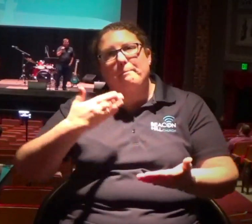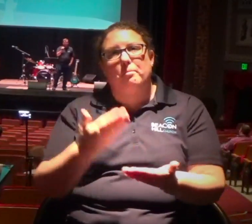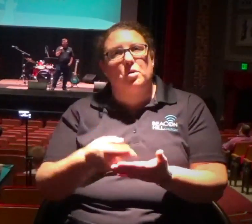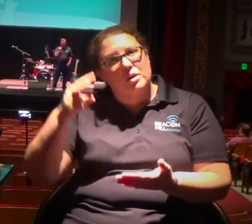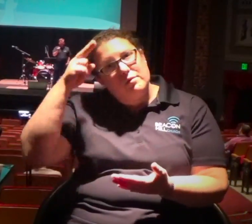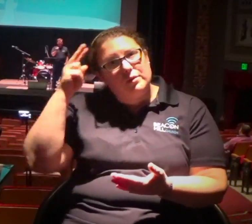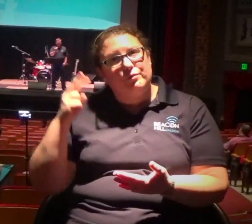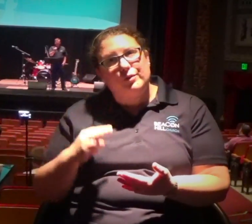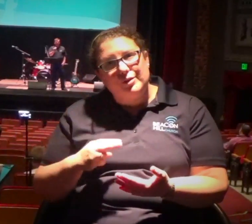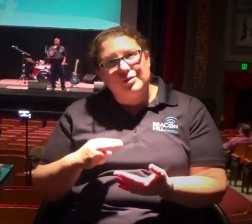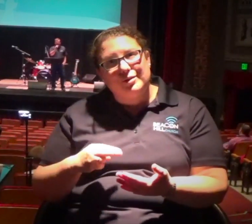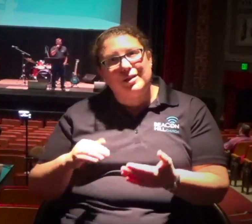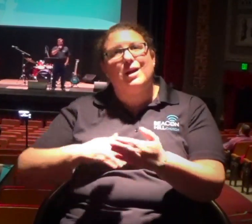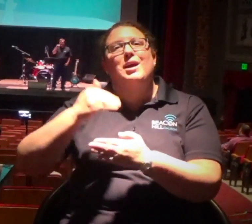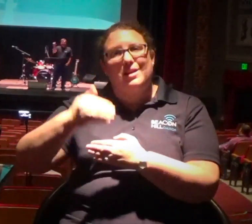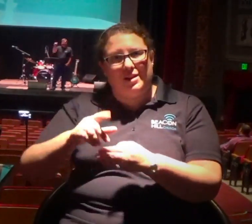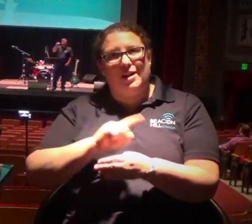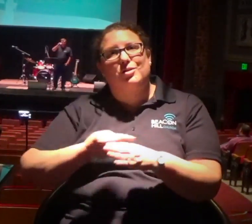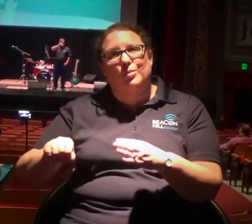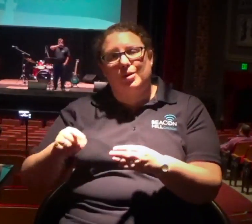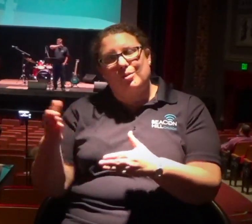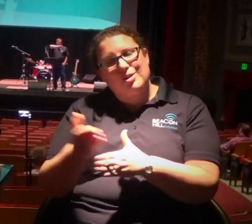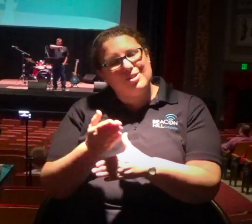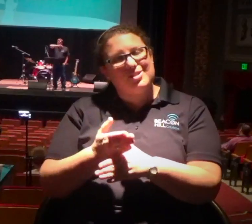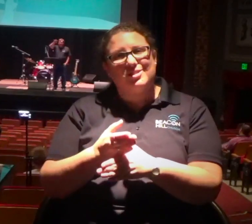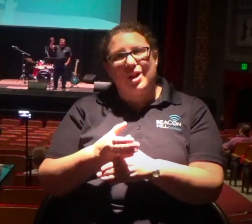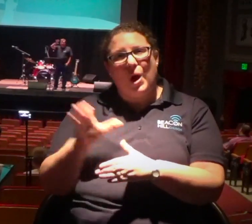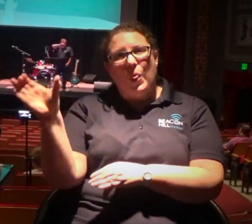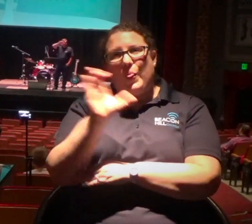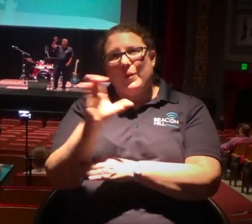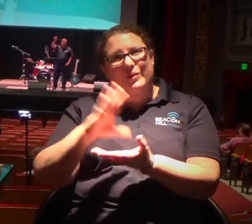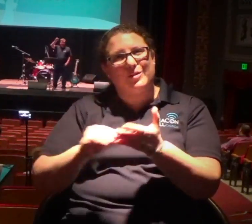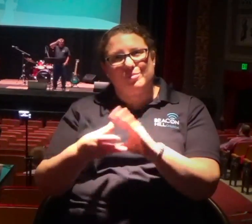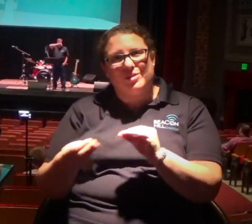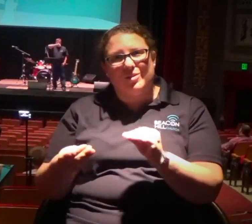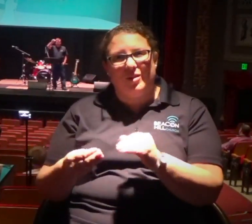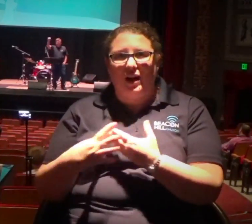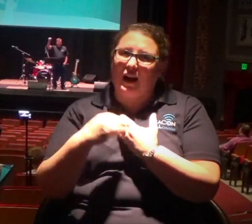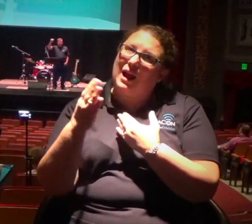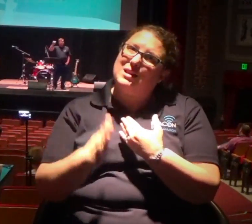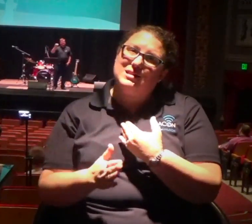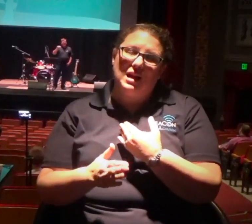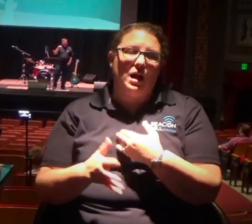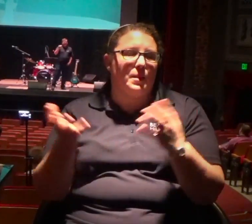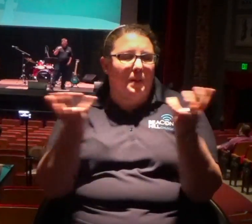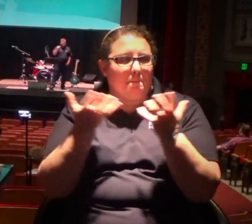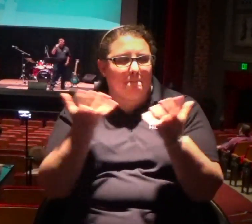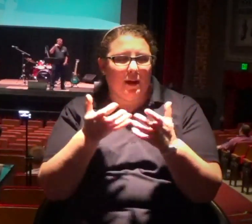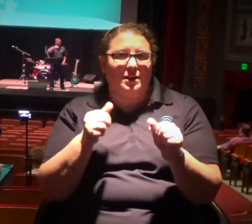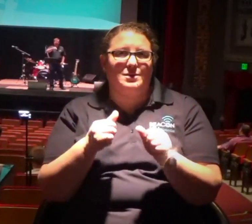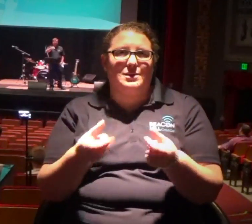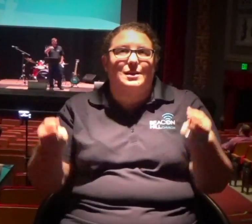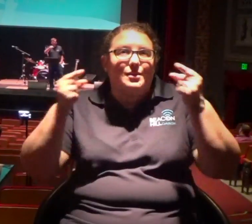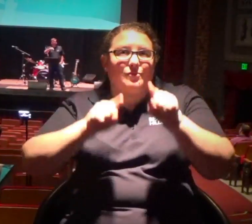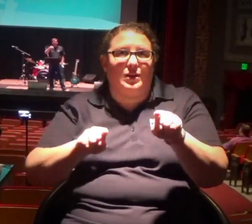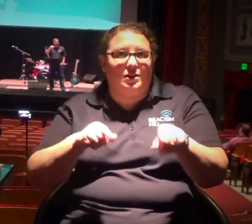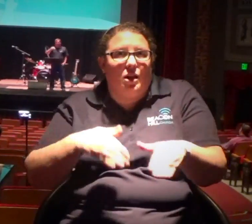week. And outside of the phenomenal events of the birth of Jesus Christ, his life was very